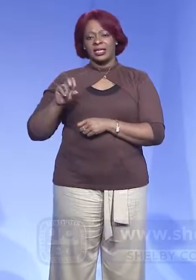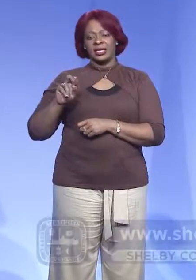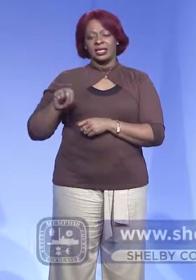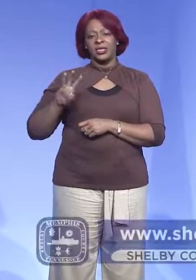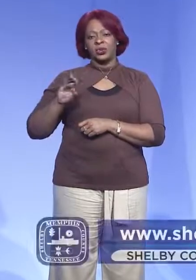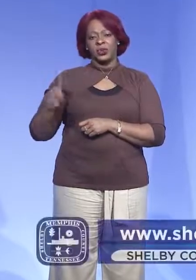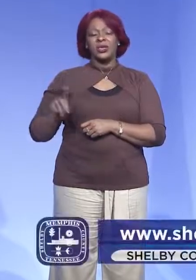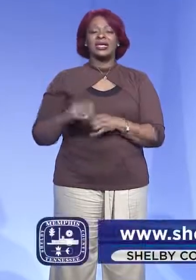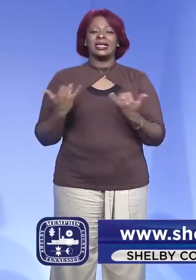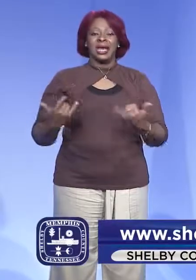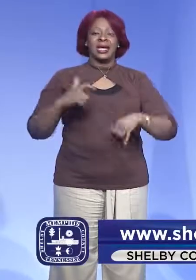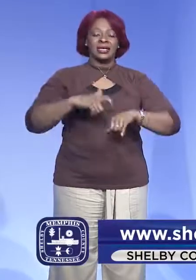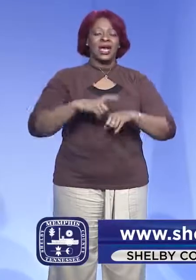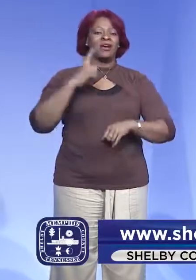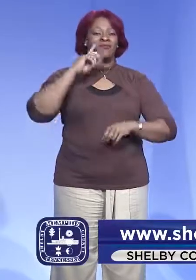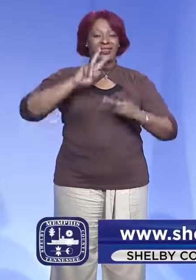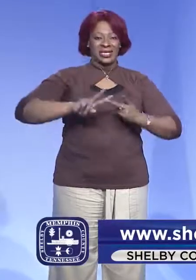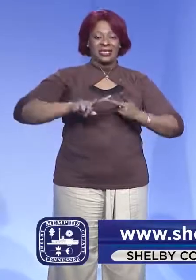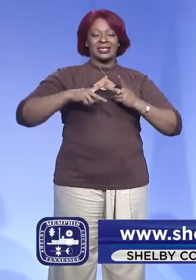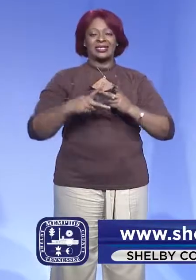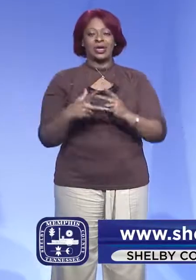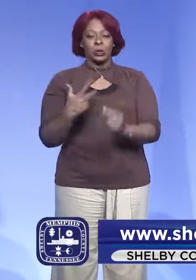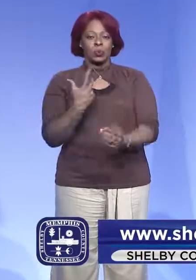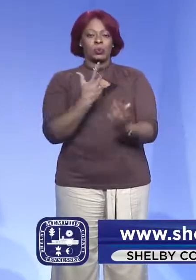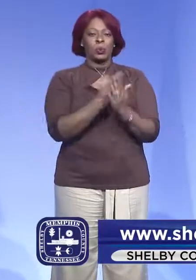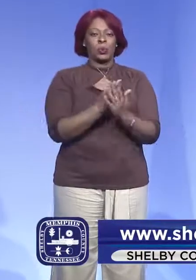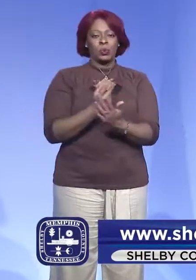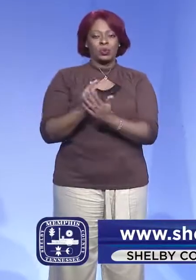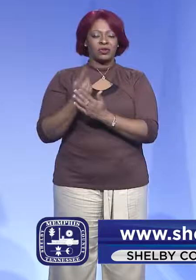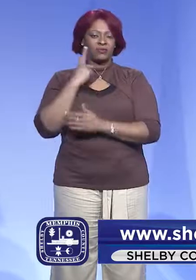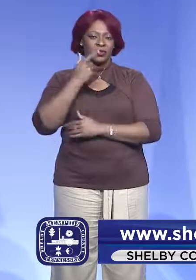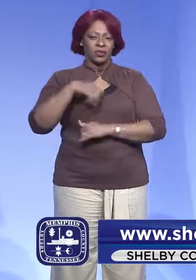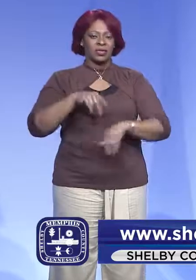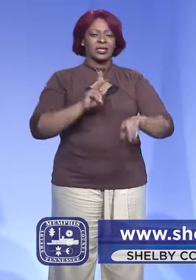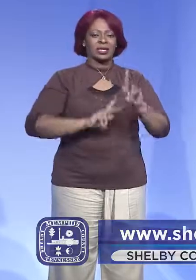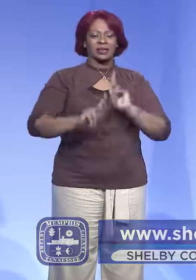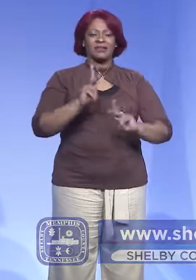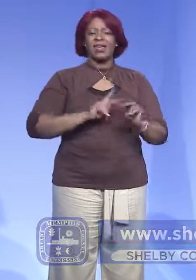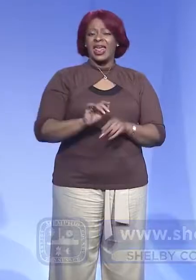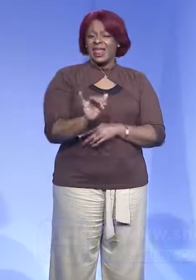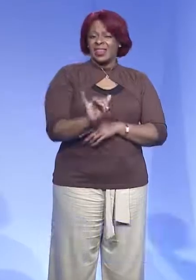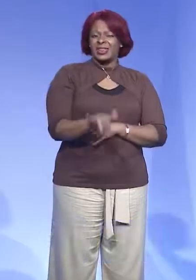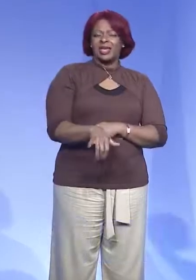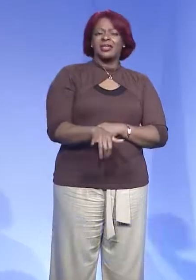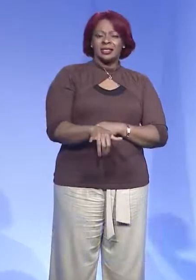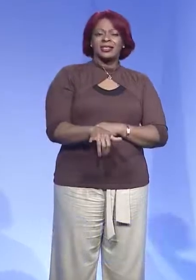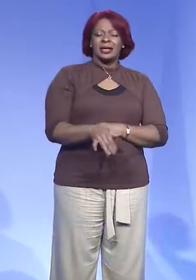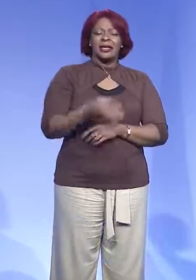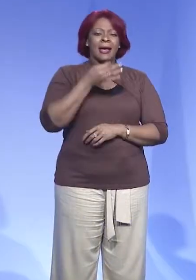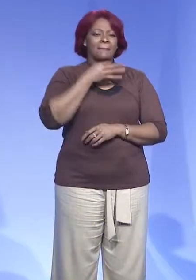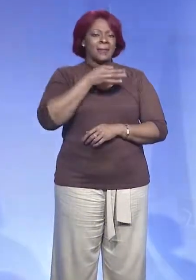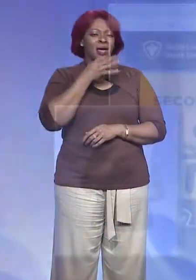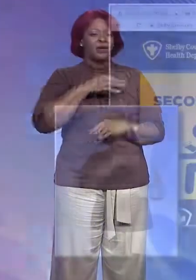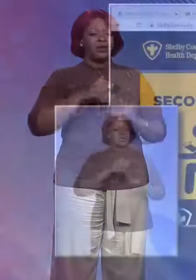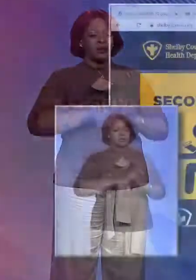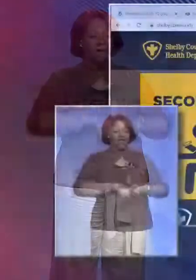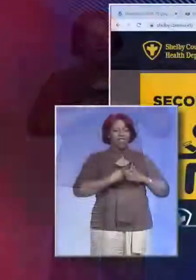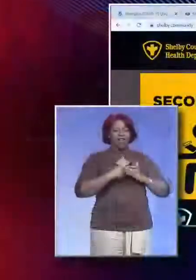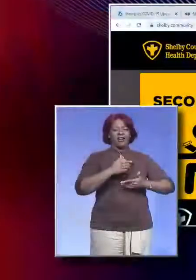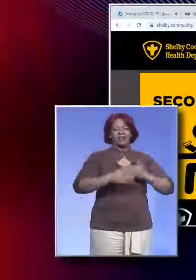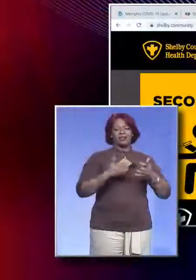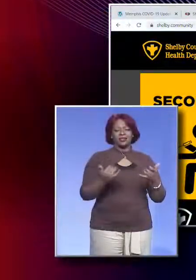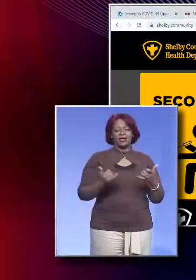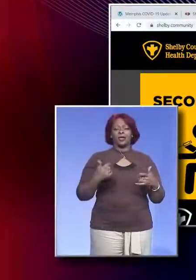time for us to administer the second dose to those individuals. And so that is about to launch. At this time,